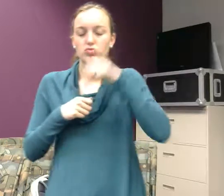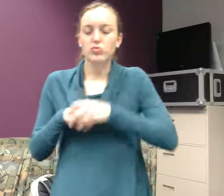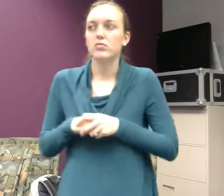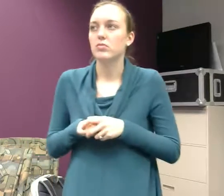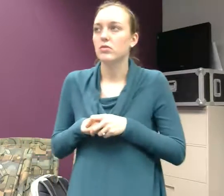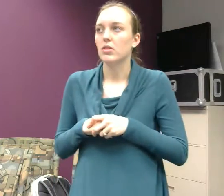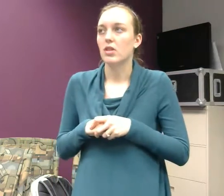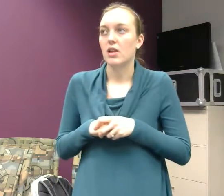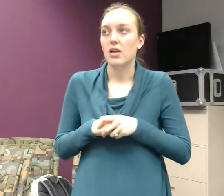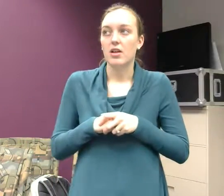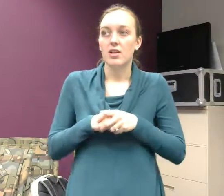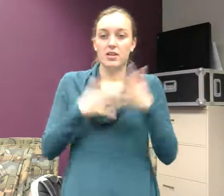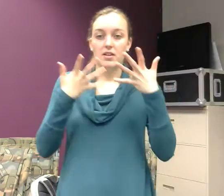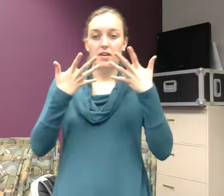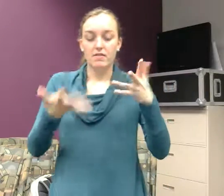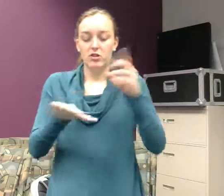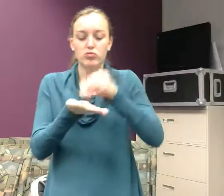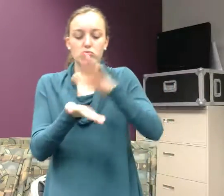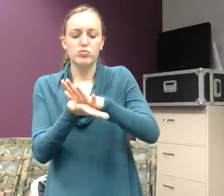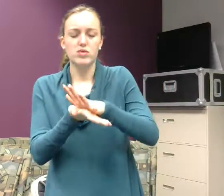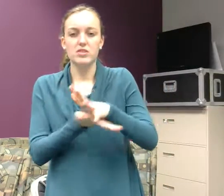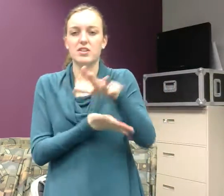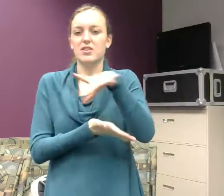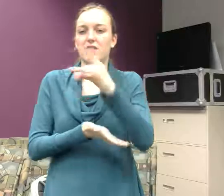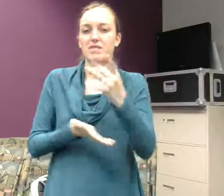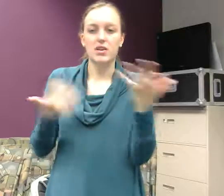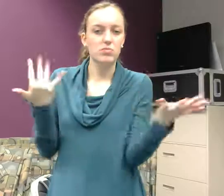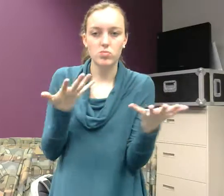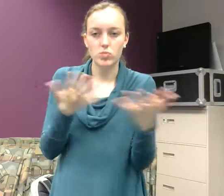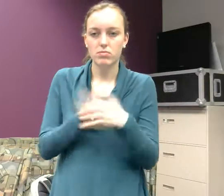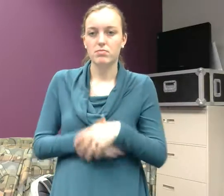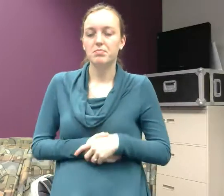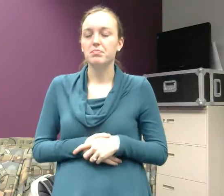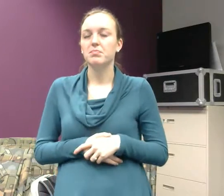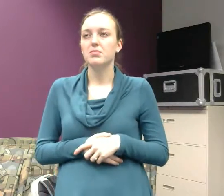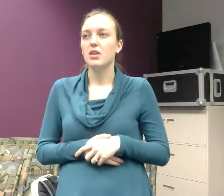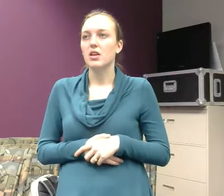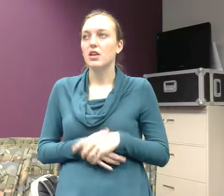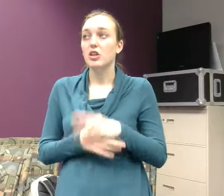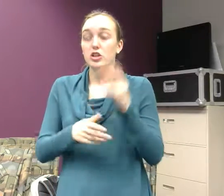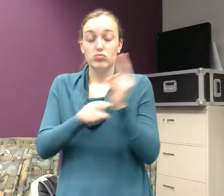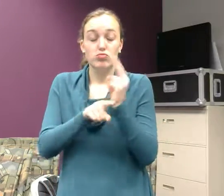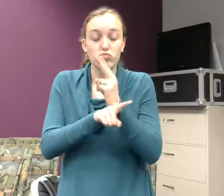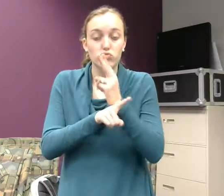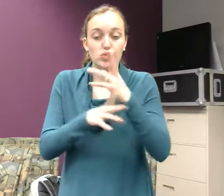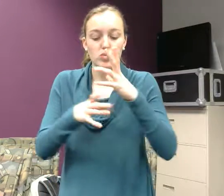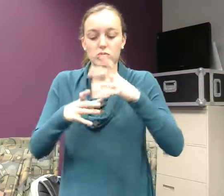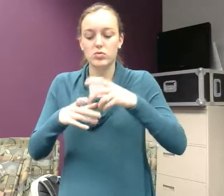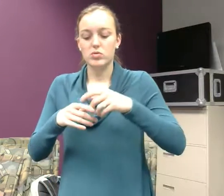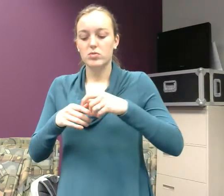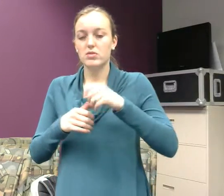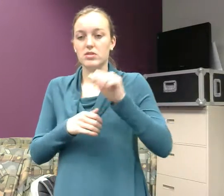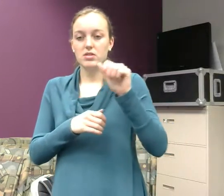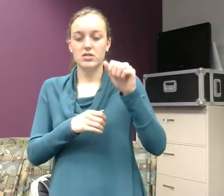going to be writing down what you observe. So you use your hand lens, holding it about 2 inches from your